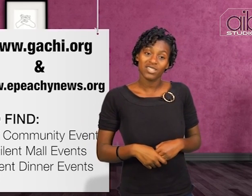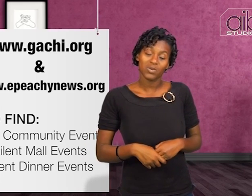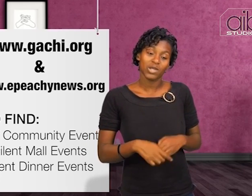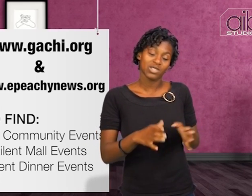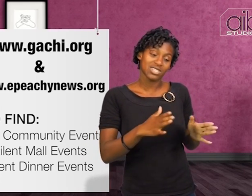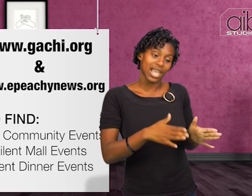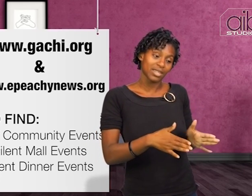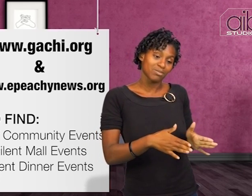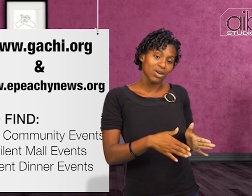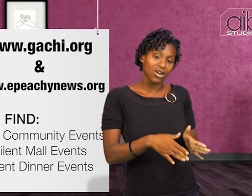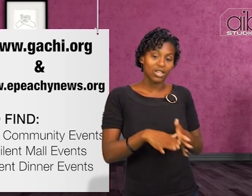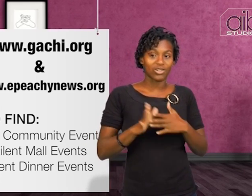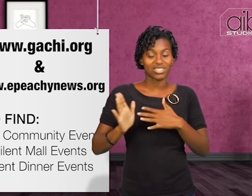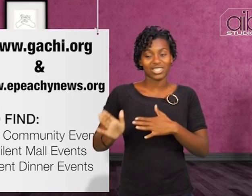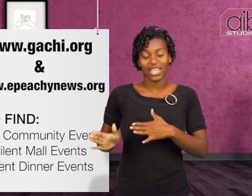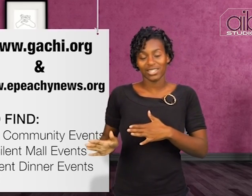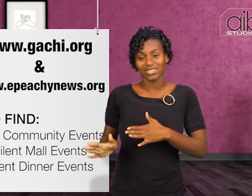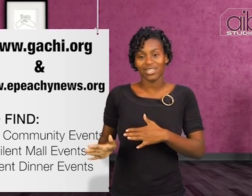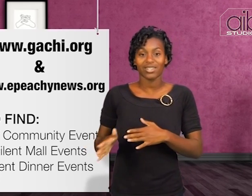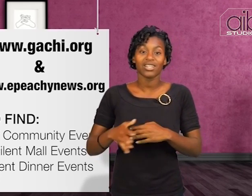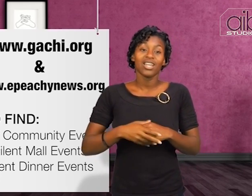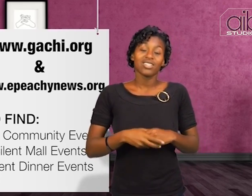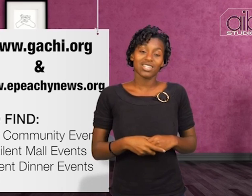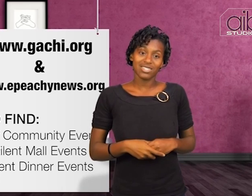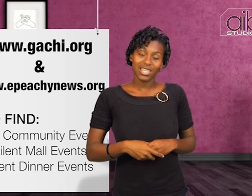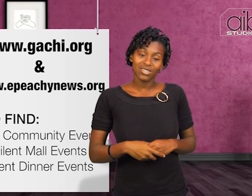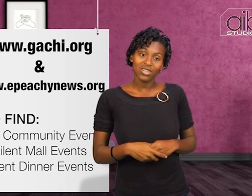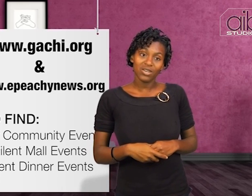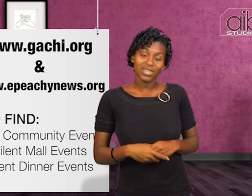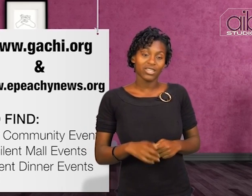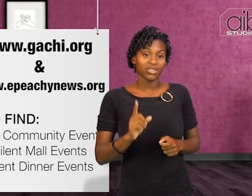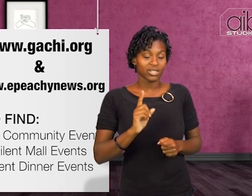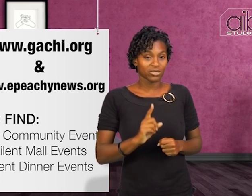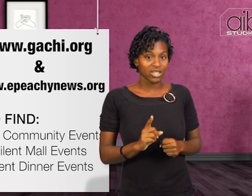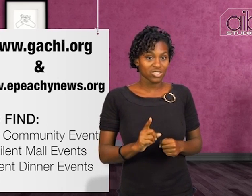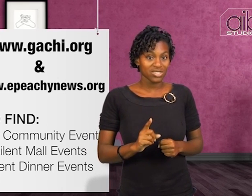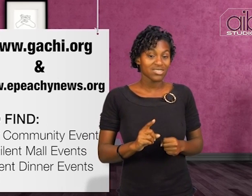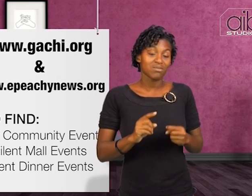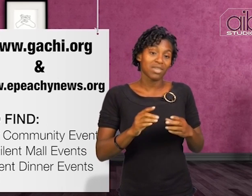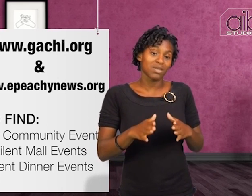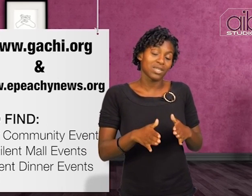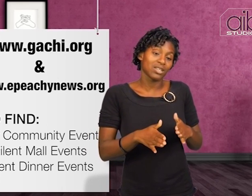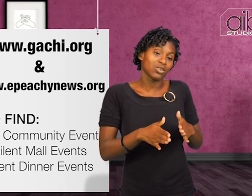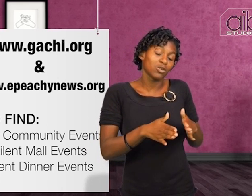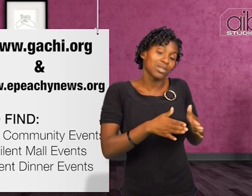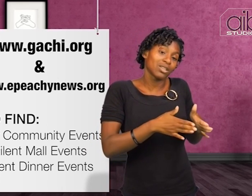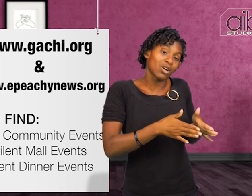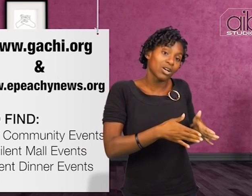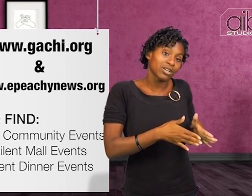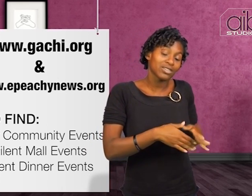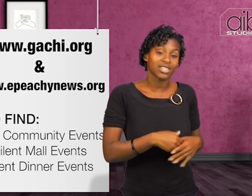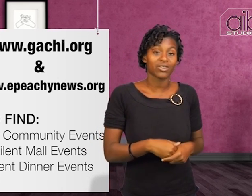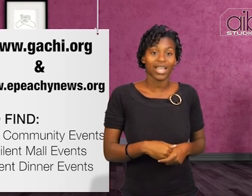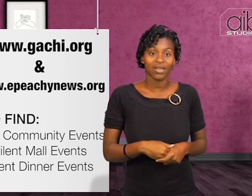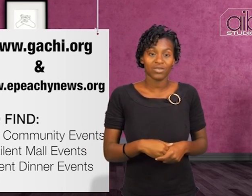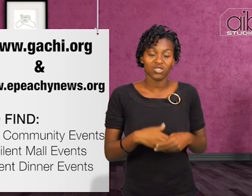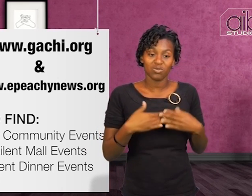whether it's a silent mall or a silent dinner, just let you know that your introductions may be a little bit longer than your average